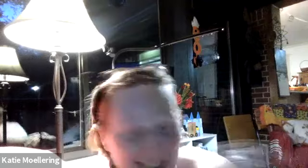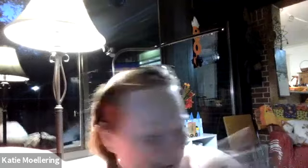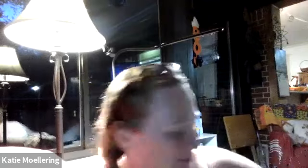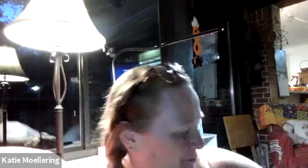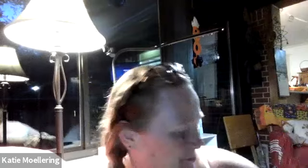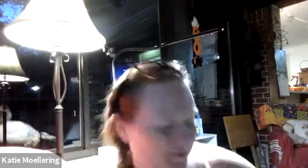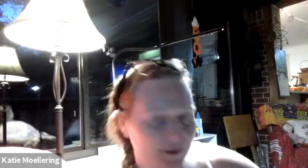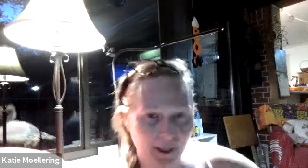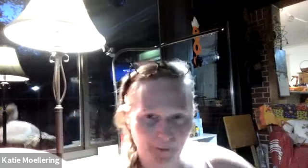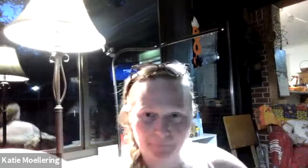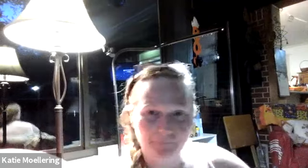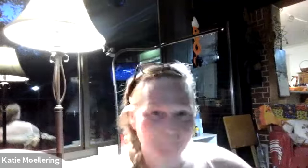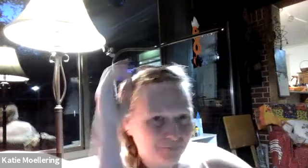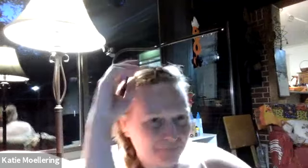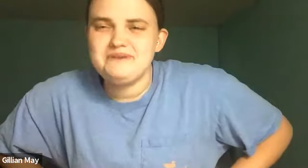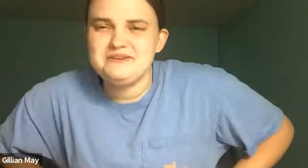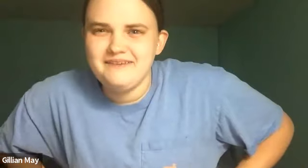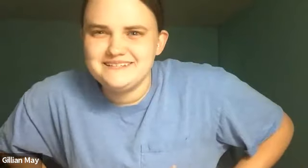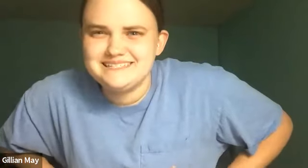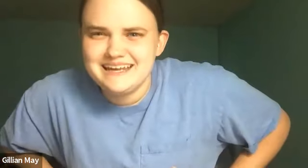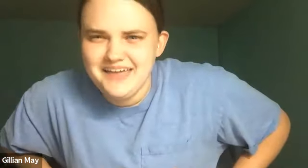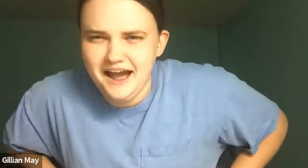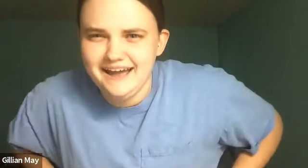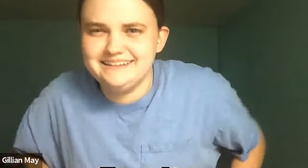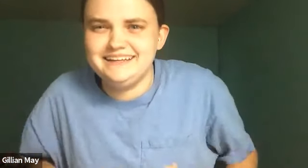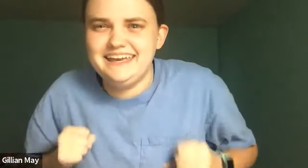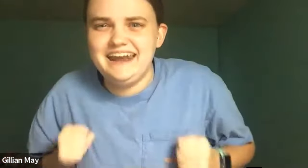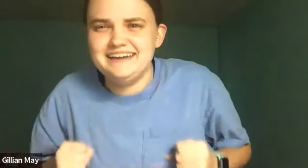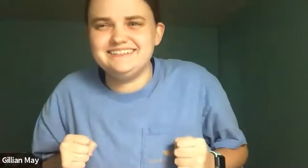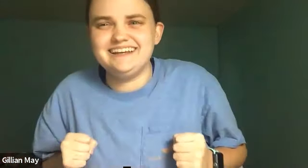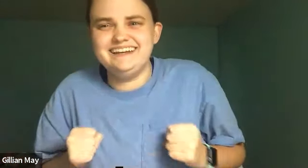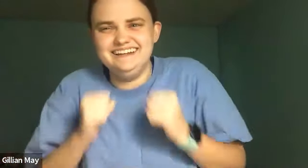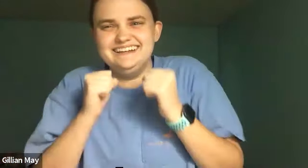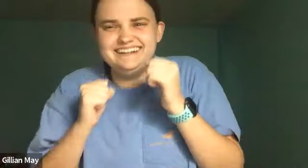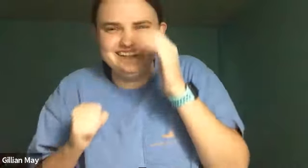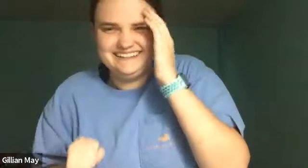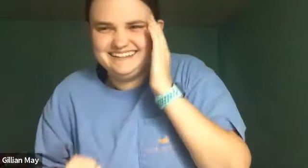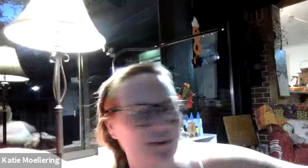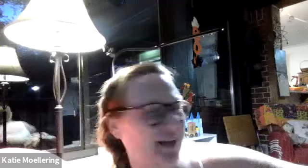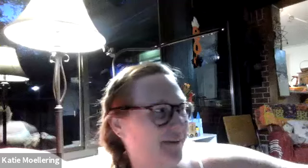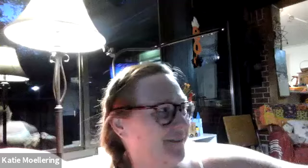eating. So No, Poppy, you have to stay that height. I can't handle it. I have to weigh her down.